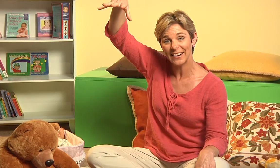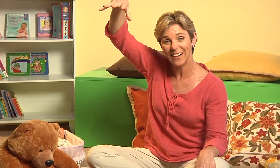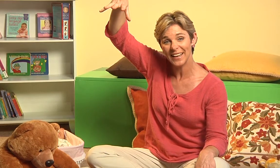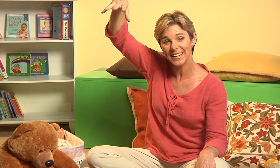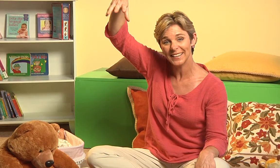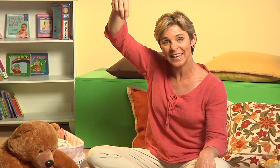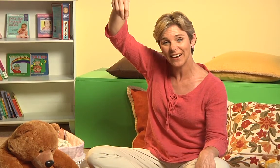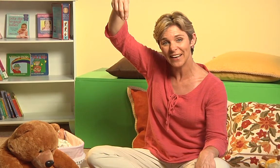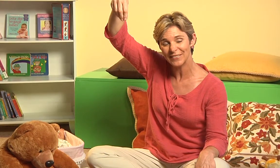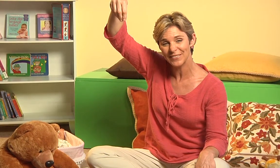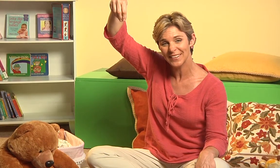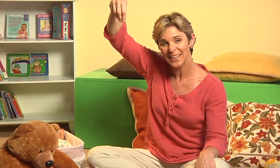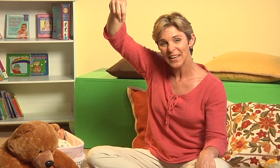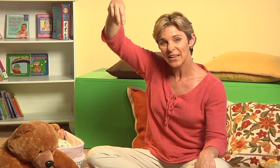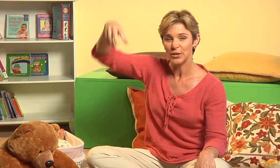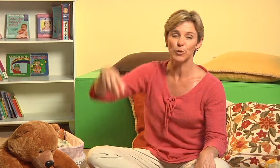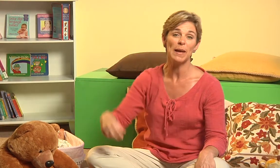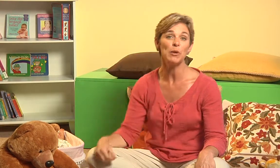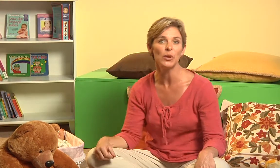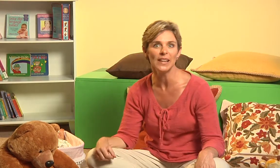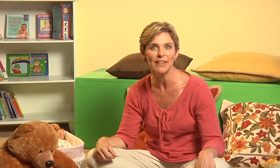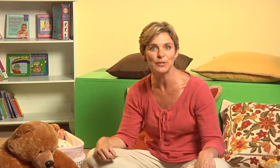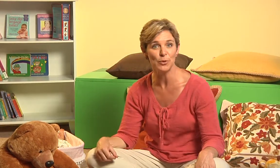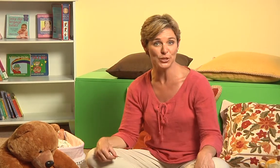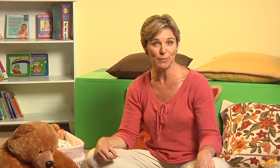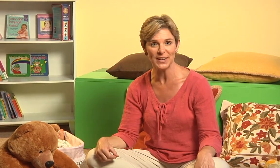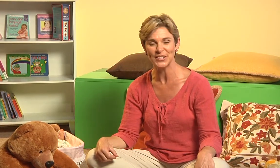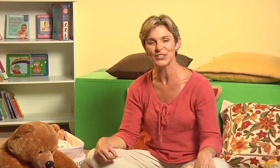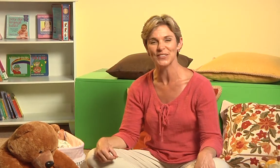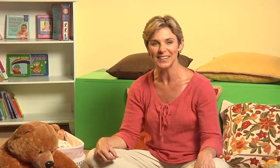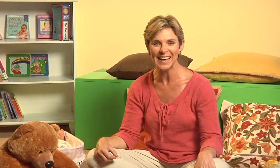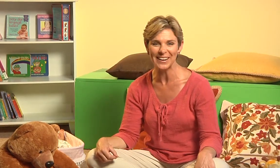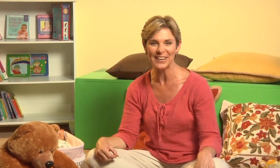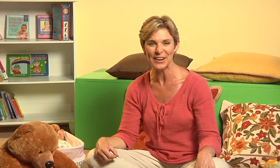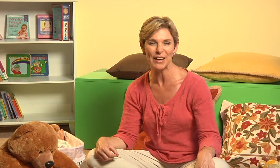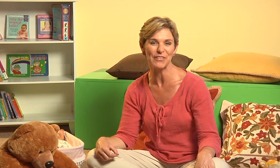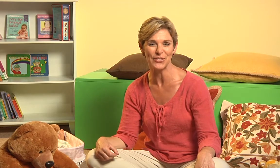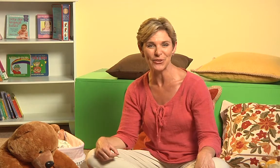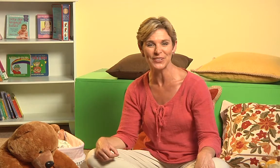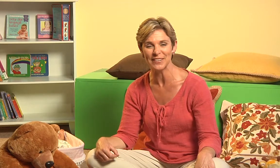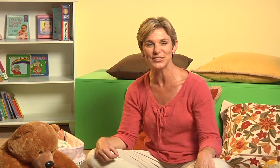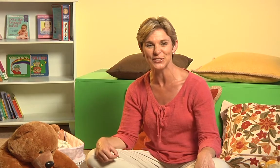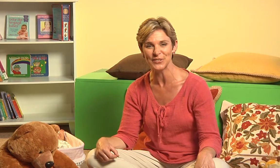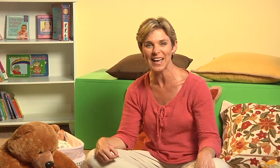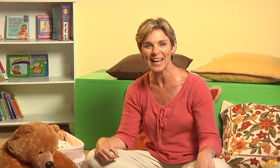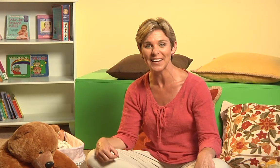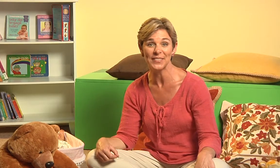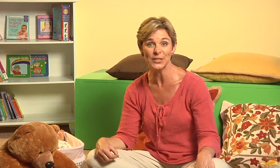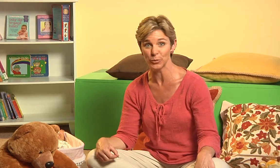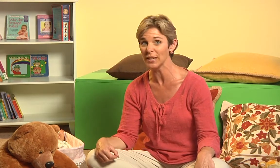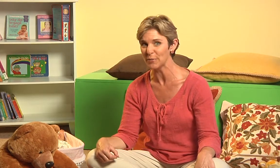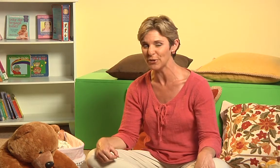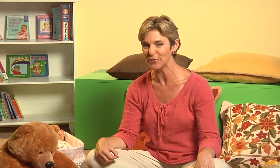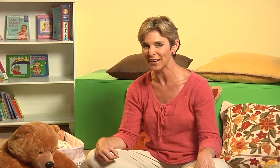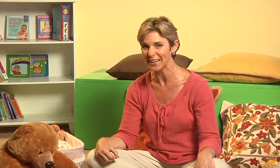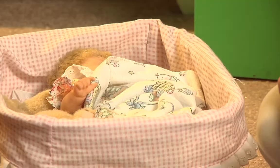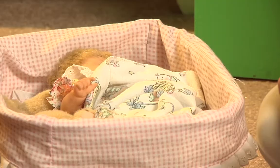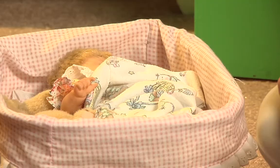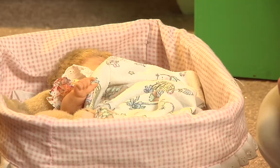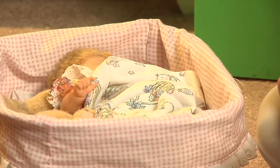on, light off. Your baby will love to push the button to turn the light on and off if they're old enough to do that. That's really motivating. You can also